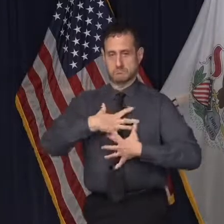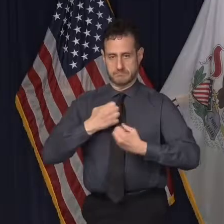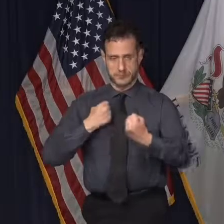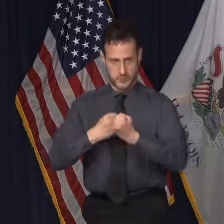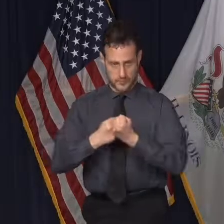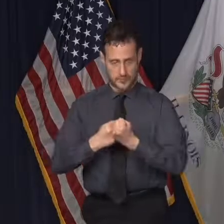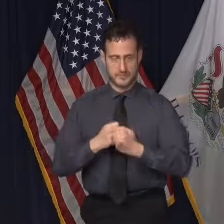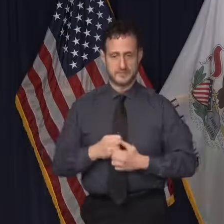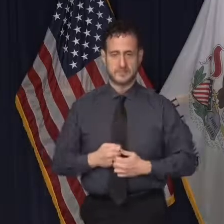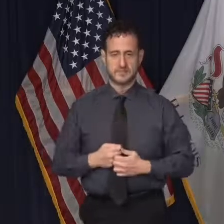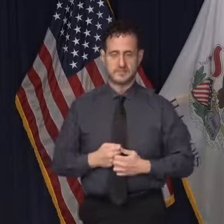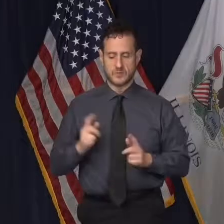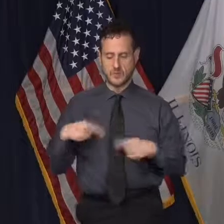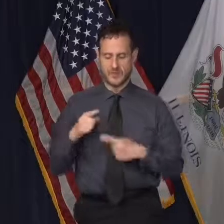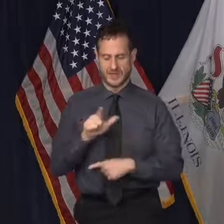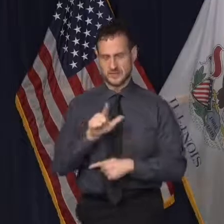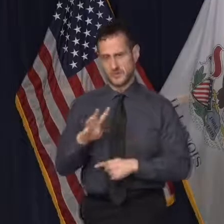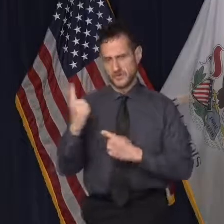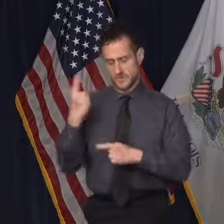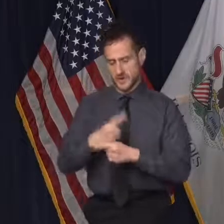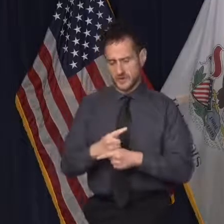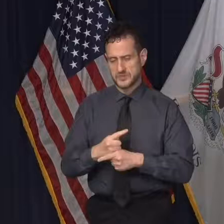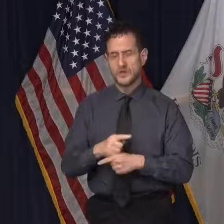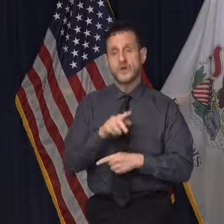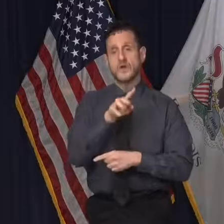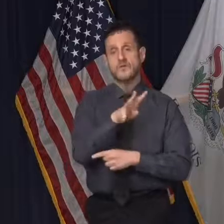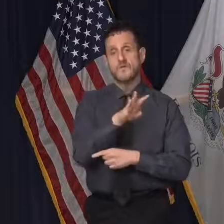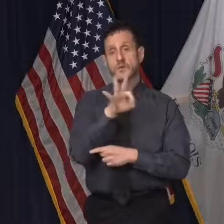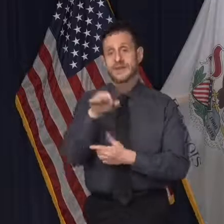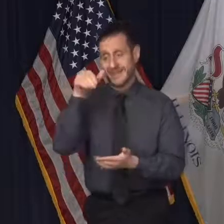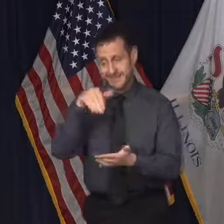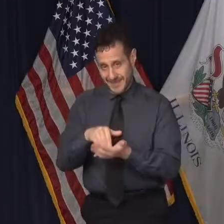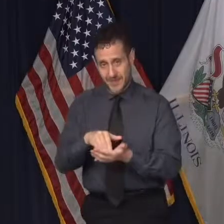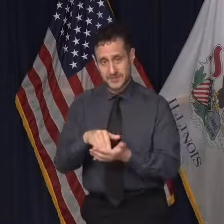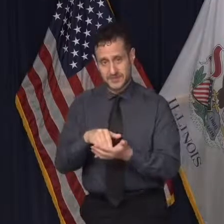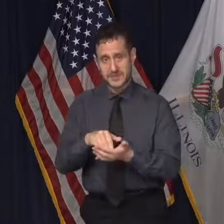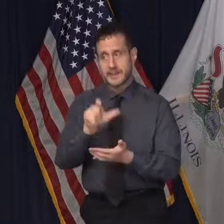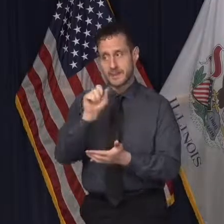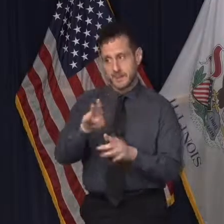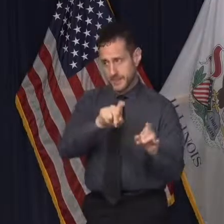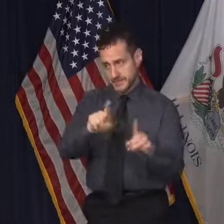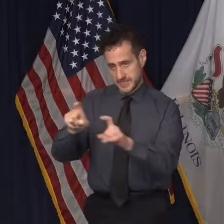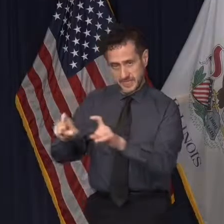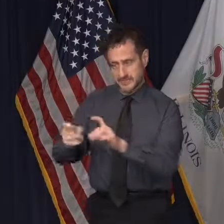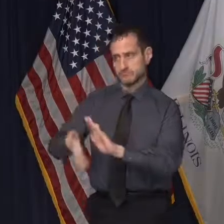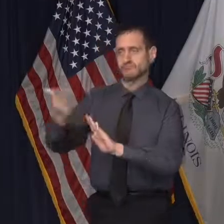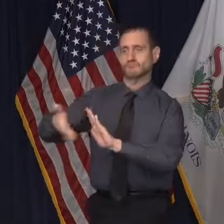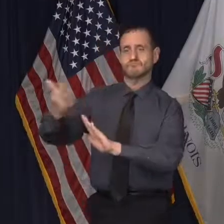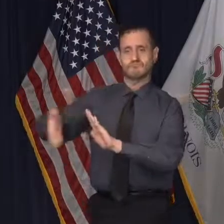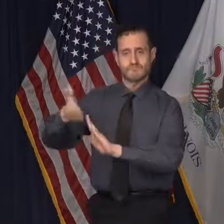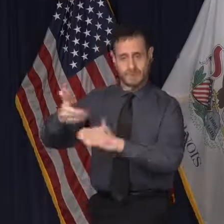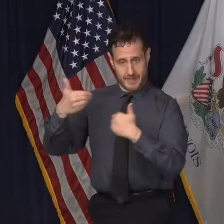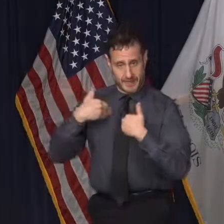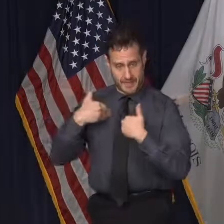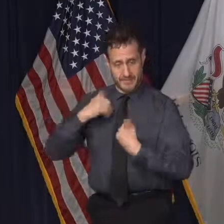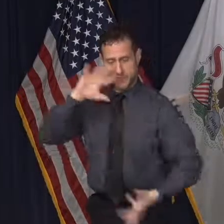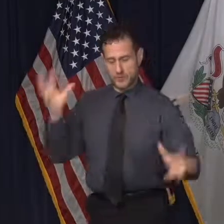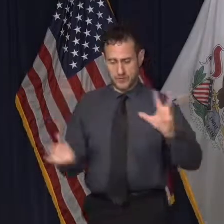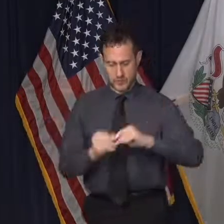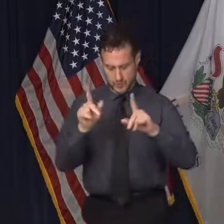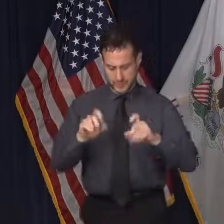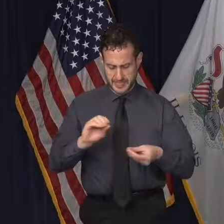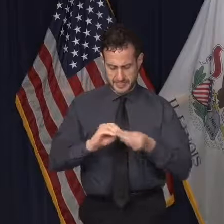last 24 hours, almost 49,000 lab results were resulted to bring our total testing number